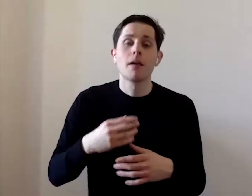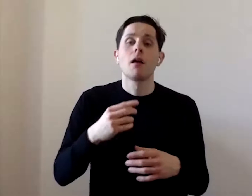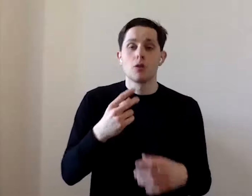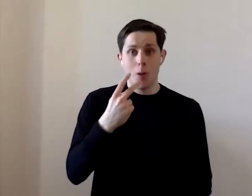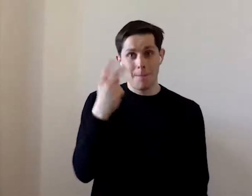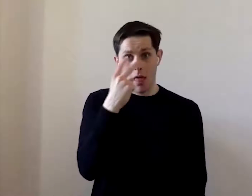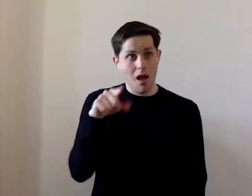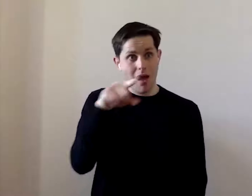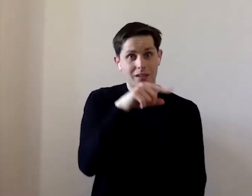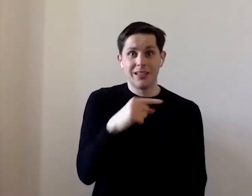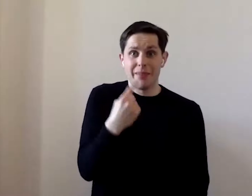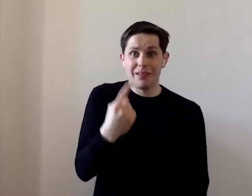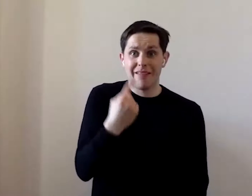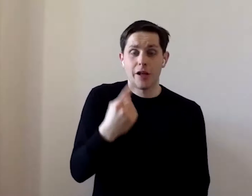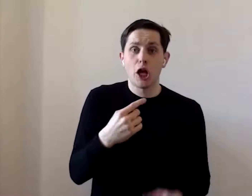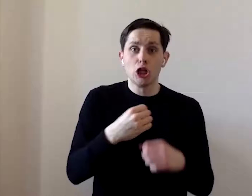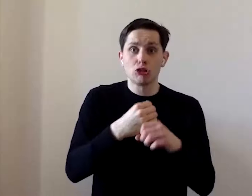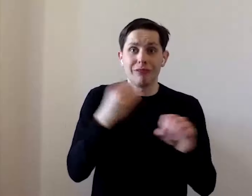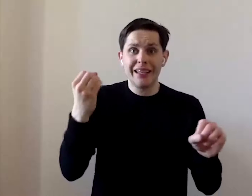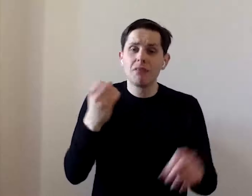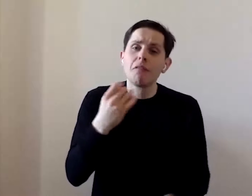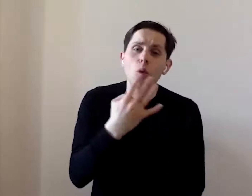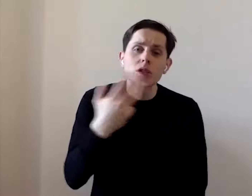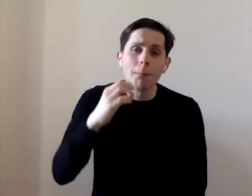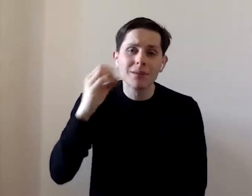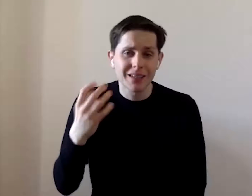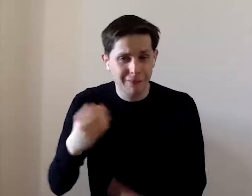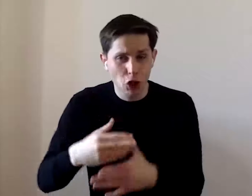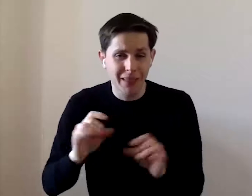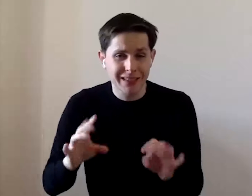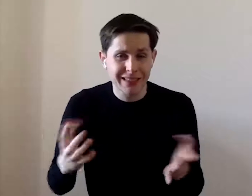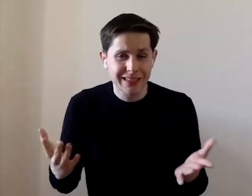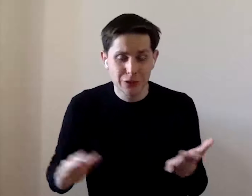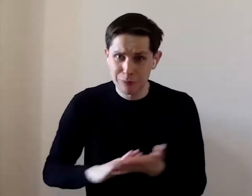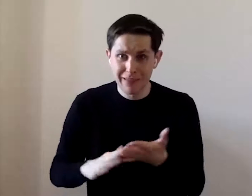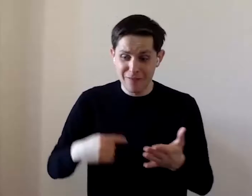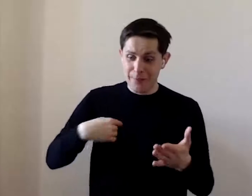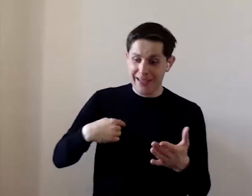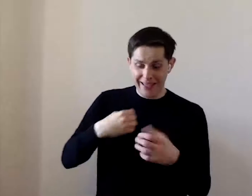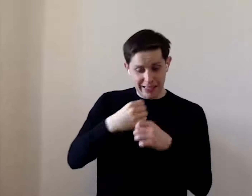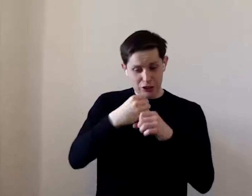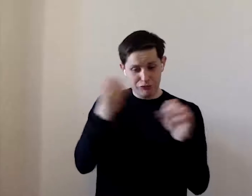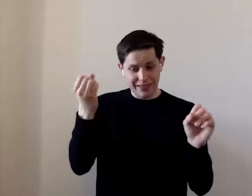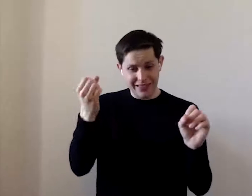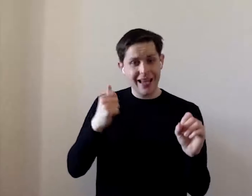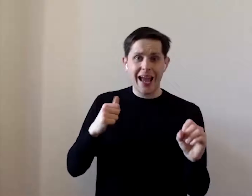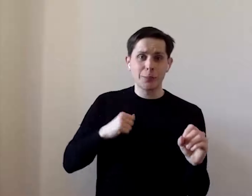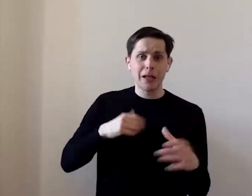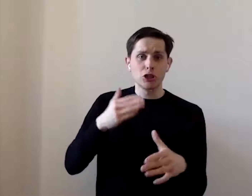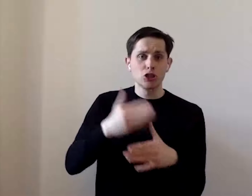job. And even once you have a degree or higher, that's only 49% of people that have a job. So I was going